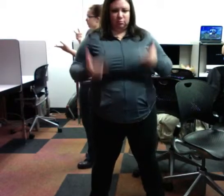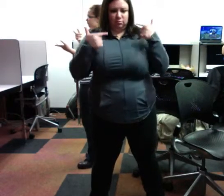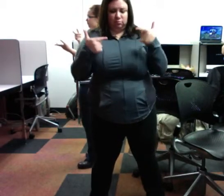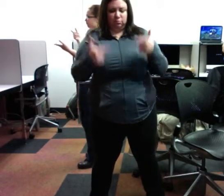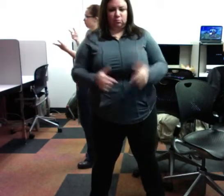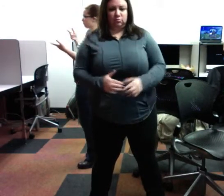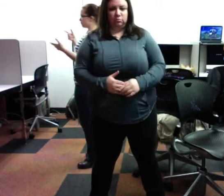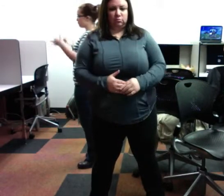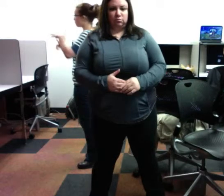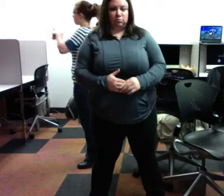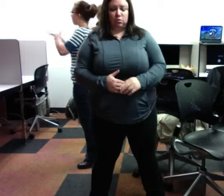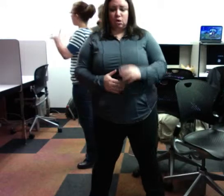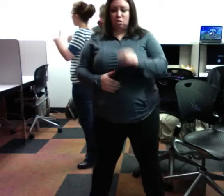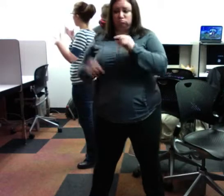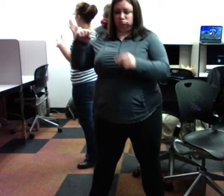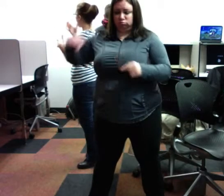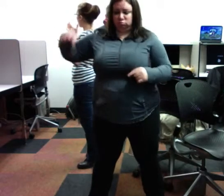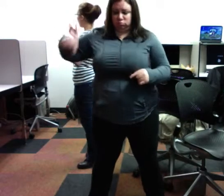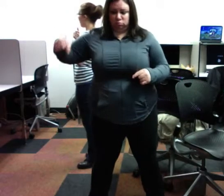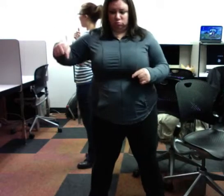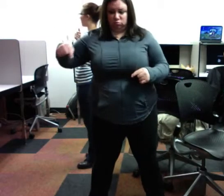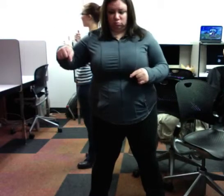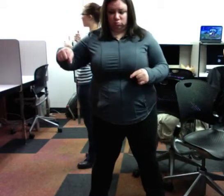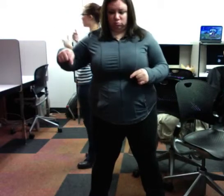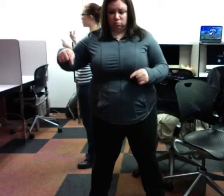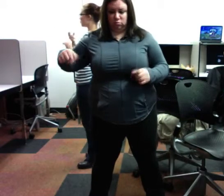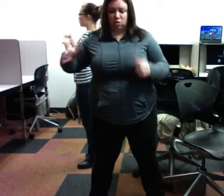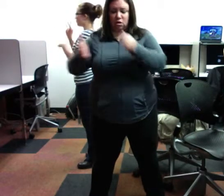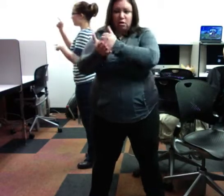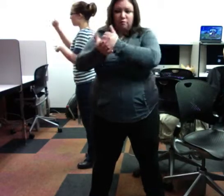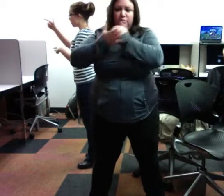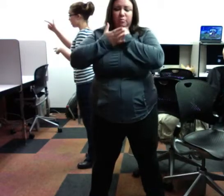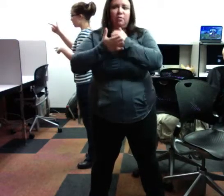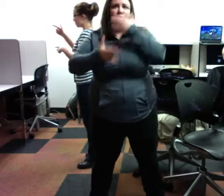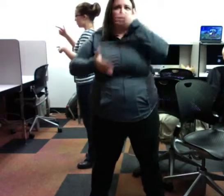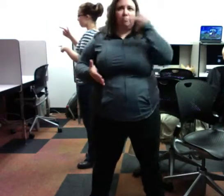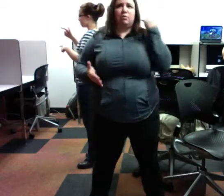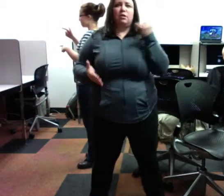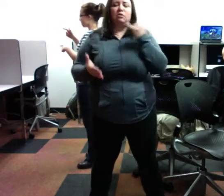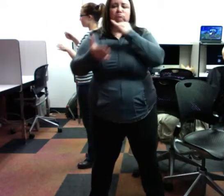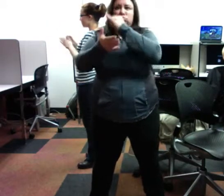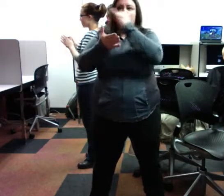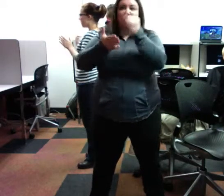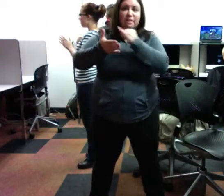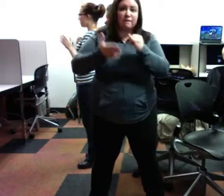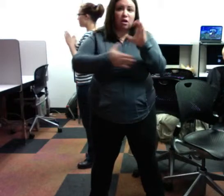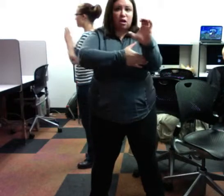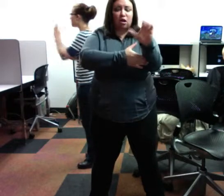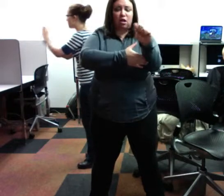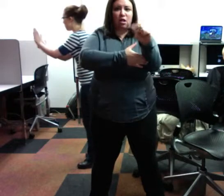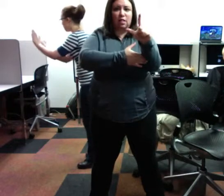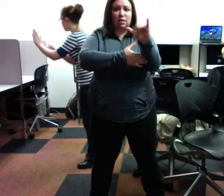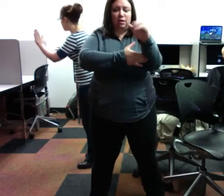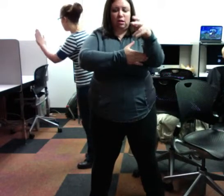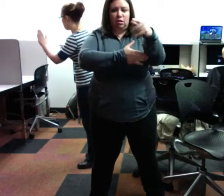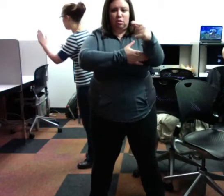Reed College at that time offered perhaps the best calligraphy instruction in the country. Throughout the campus, every poster, every